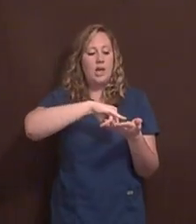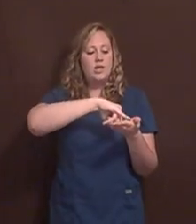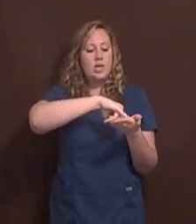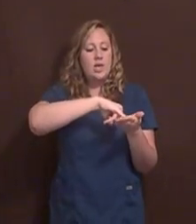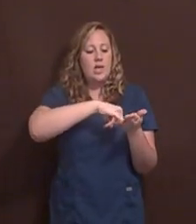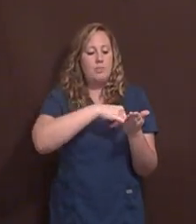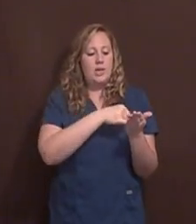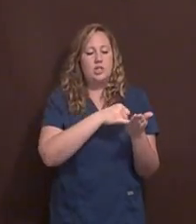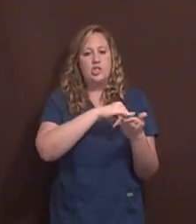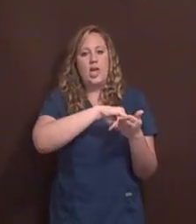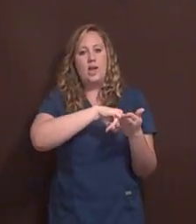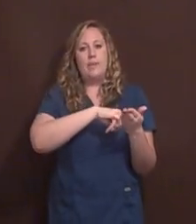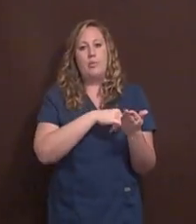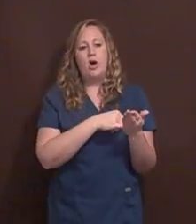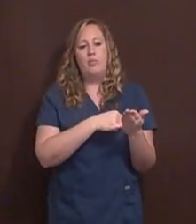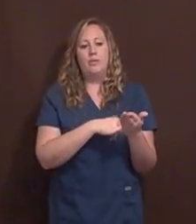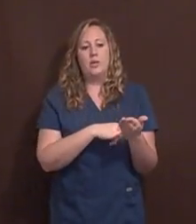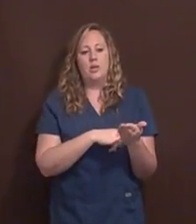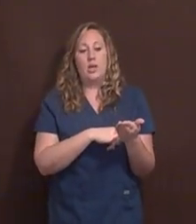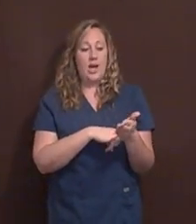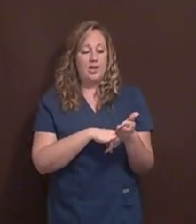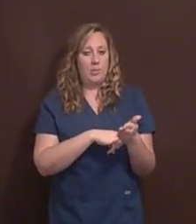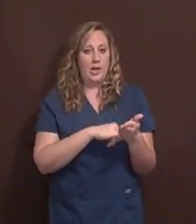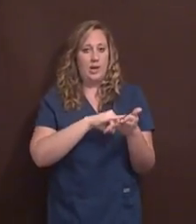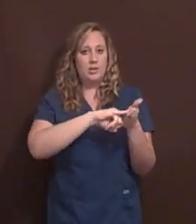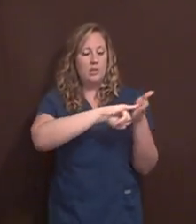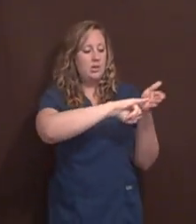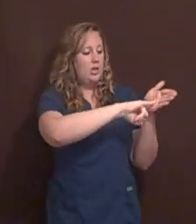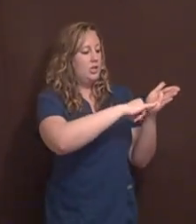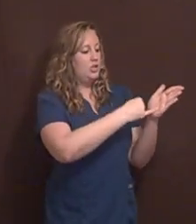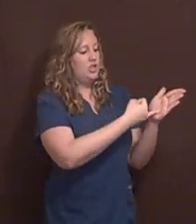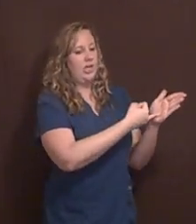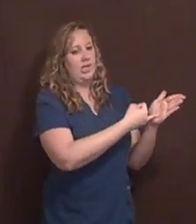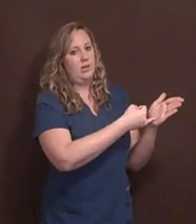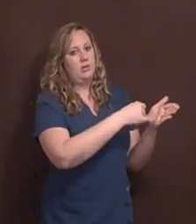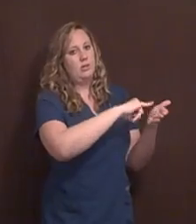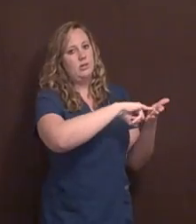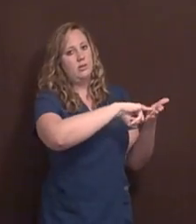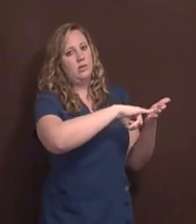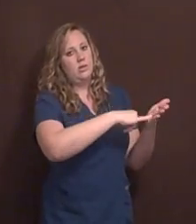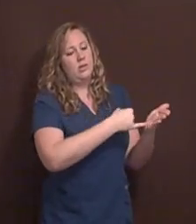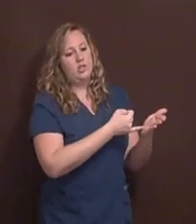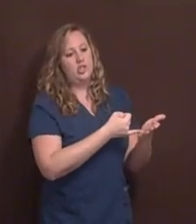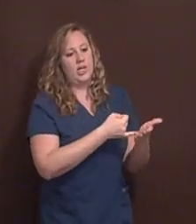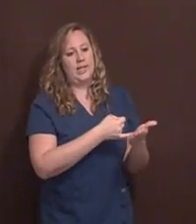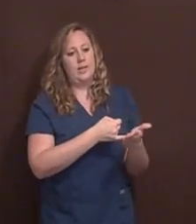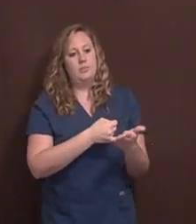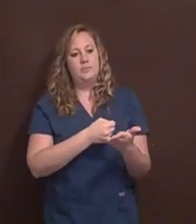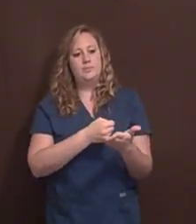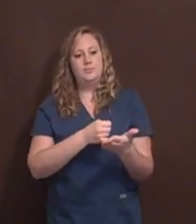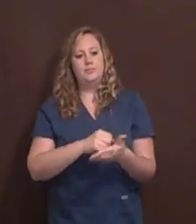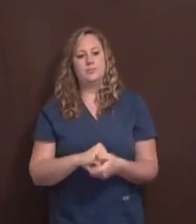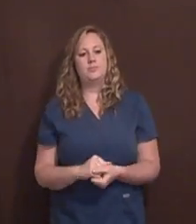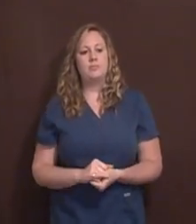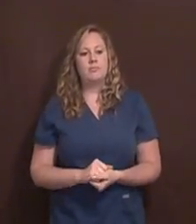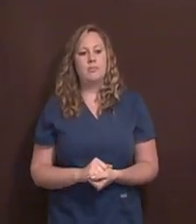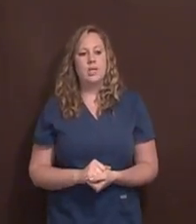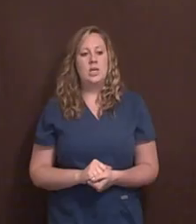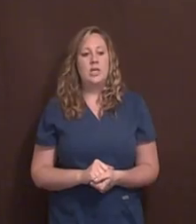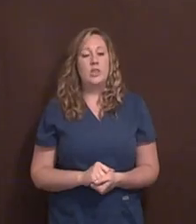hand and make a J in the palm of your non-dominant hand. Jelly. Jelly. There